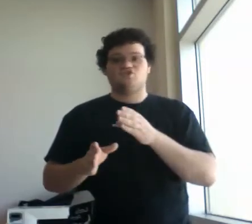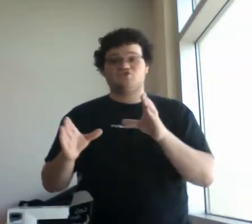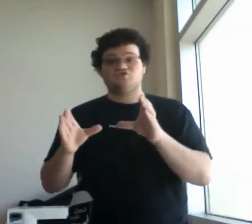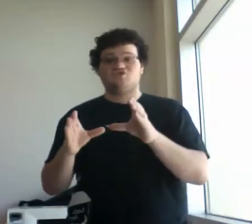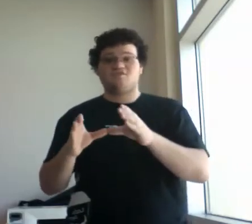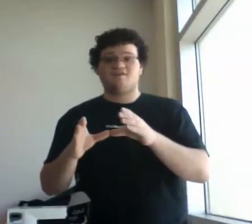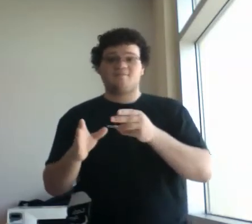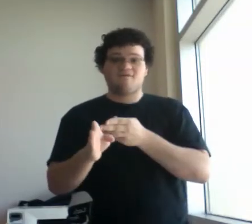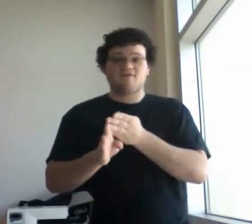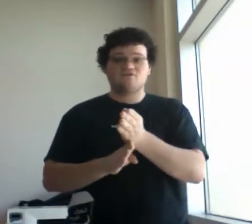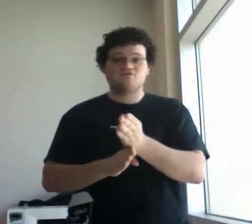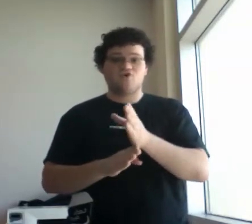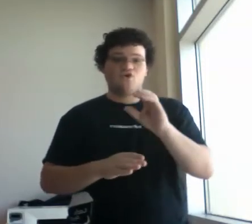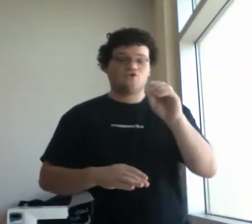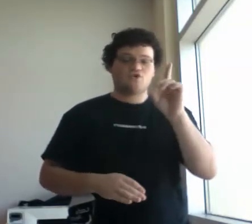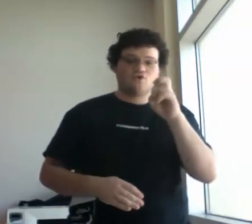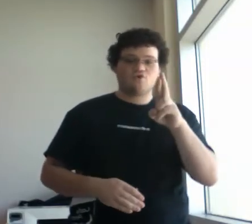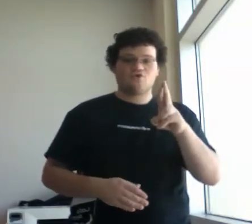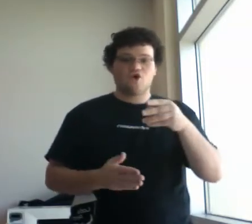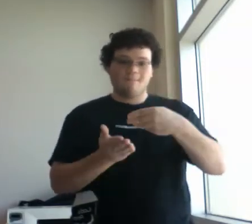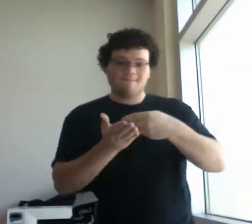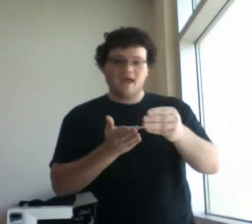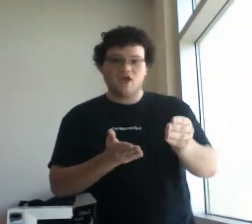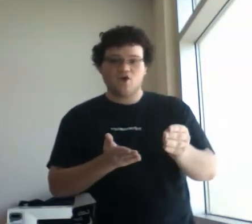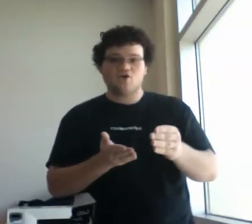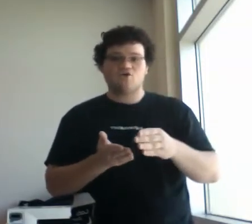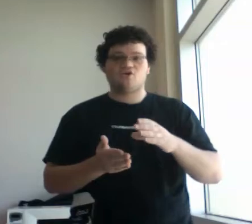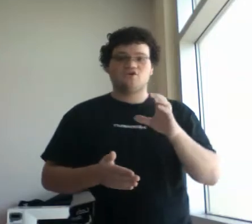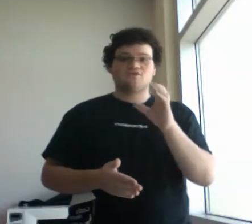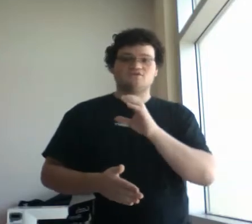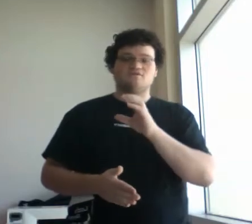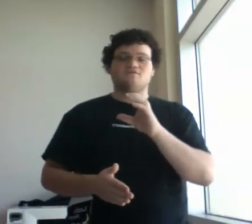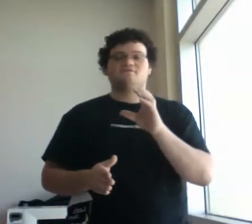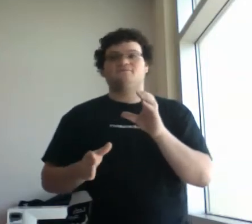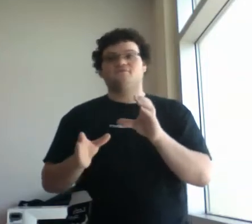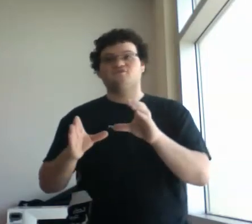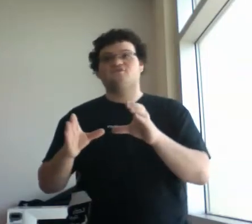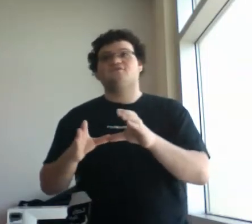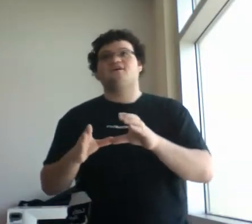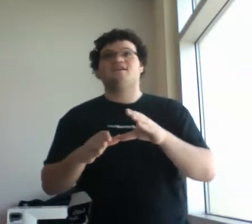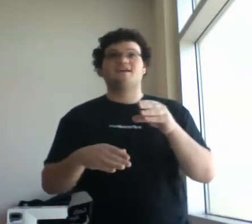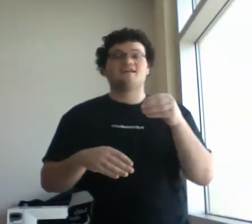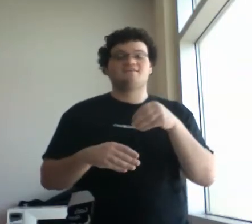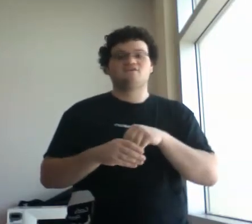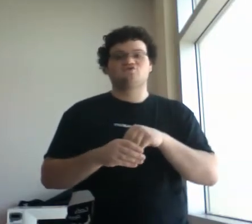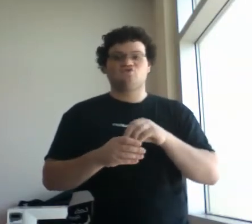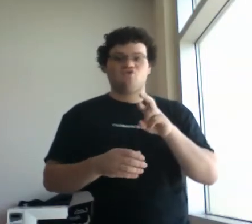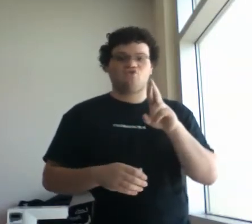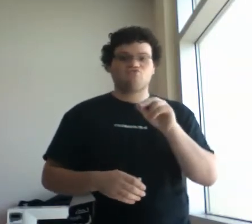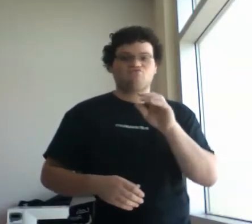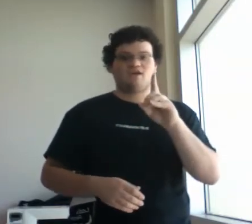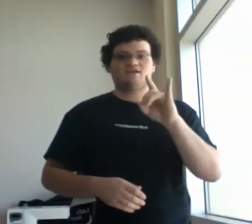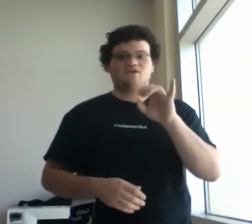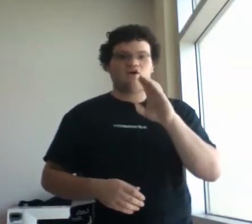CIRCC is your Certified Interventional Radiology Cardiovascular Coder.